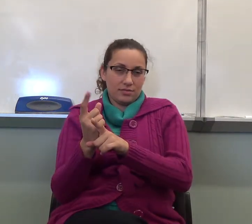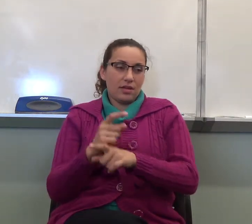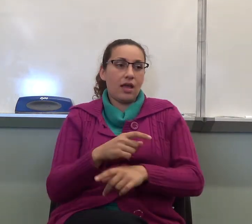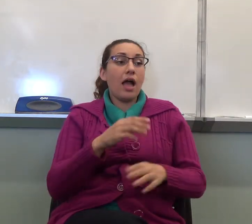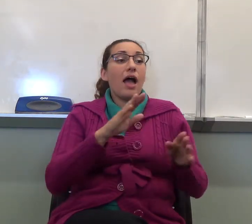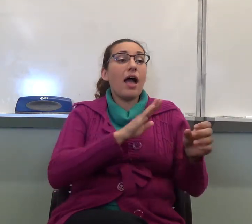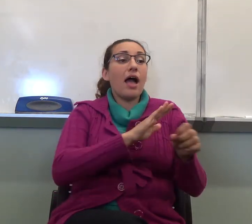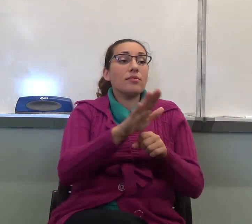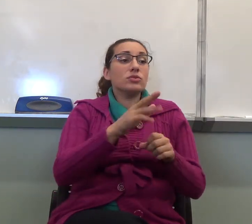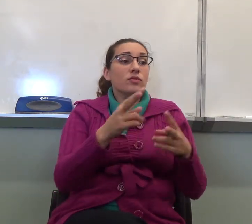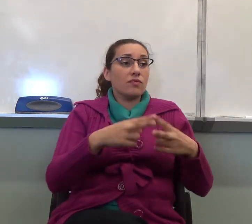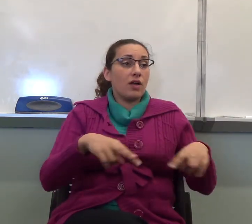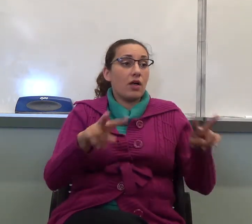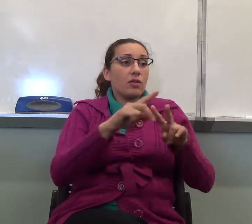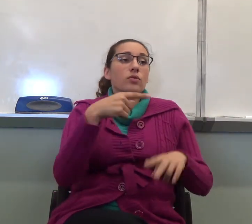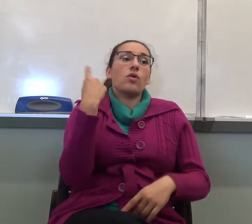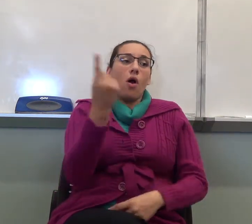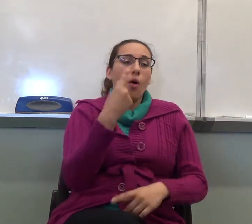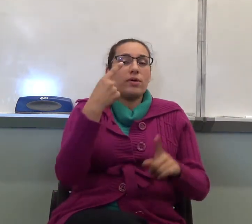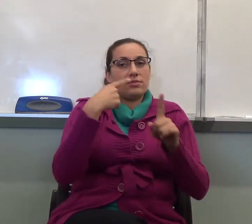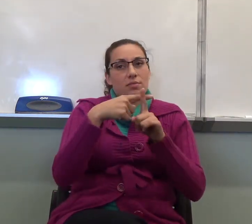The opposite of 2 is -2.